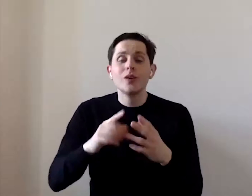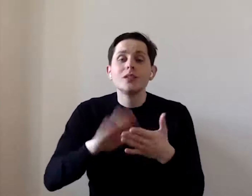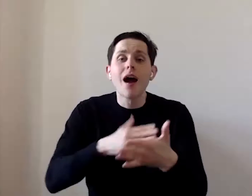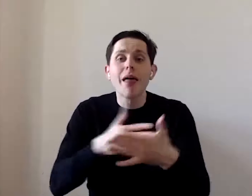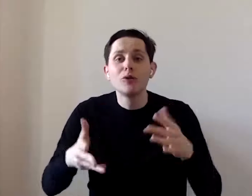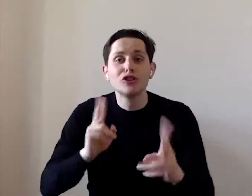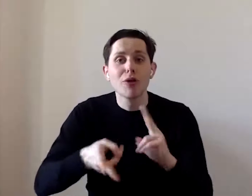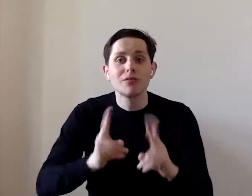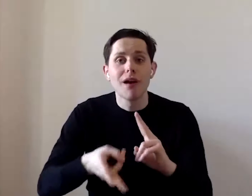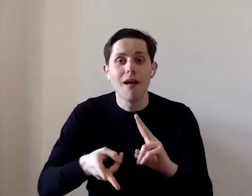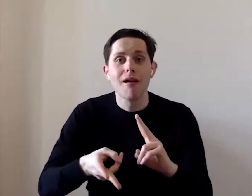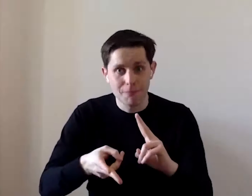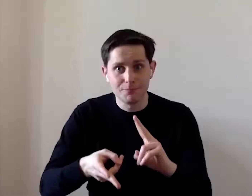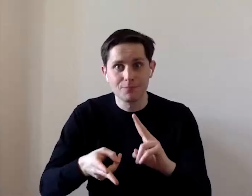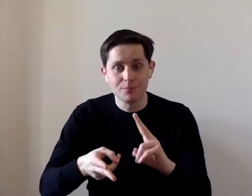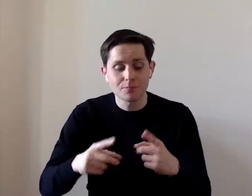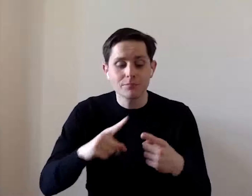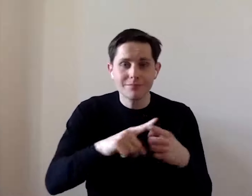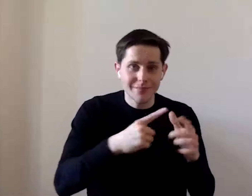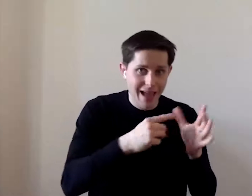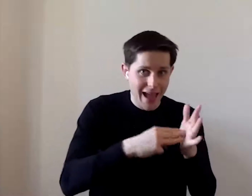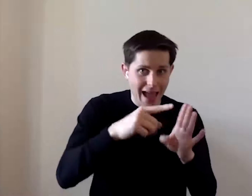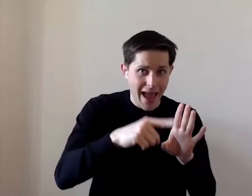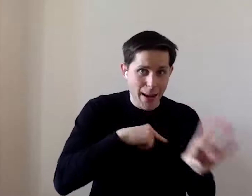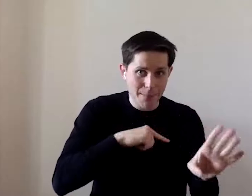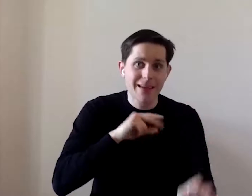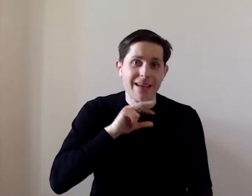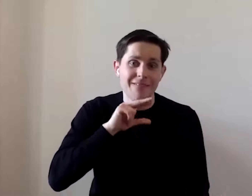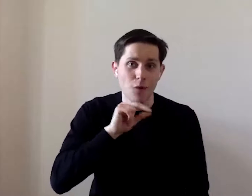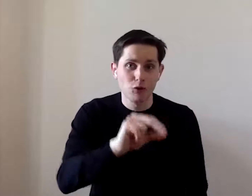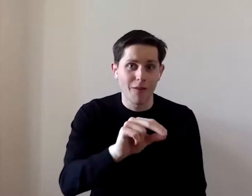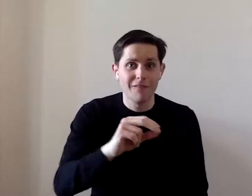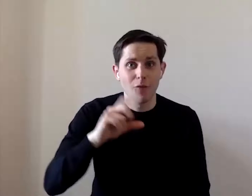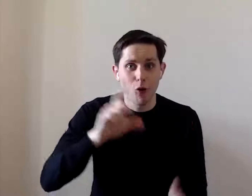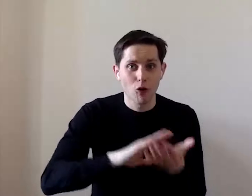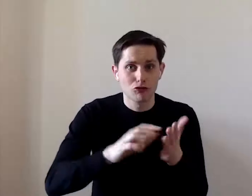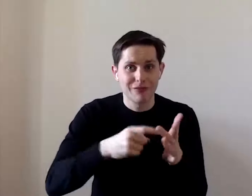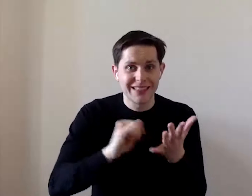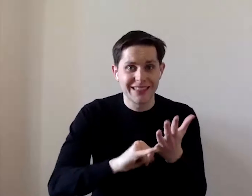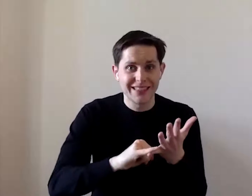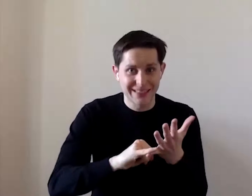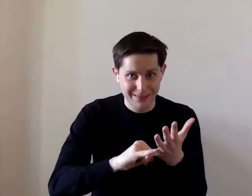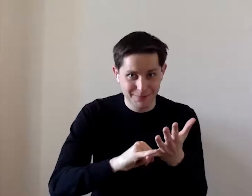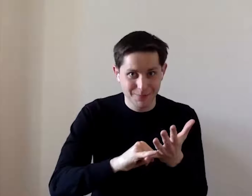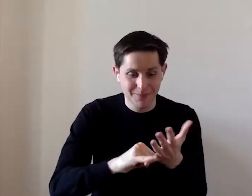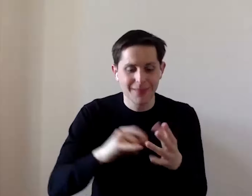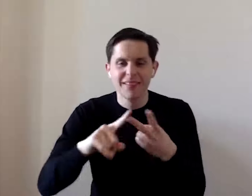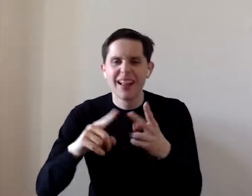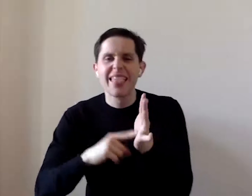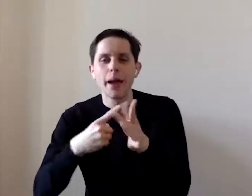by two interpreters, Amy and Liam. Amy will be voicing Chris today in English, and that